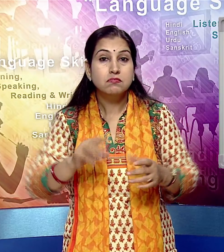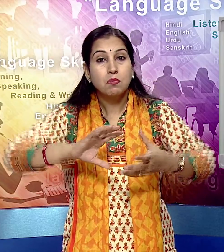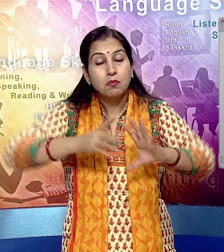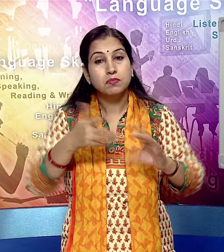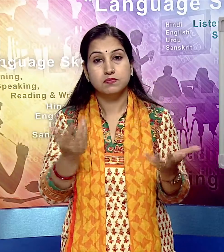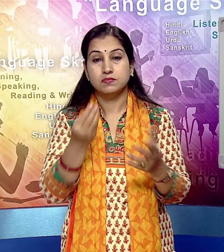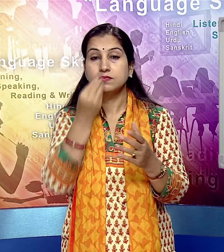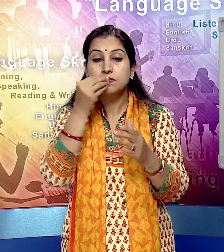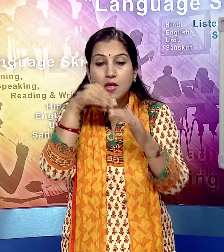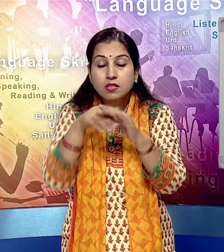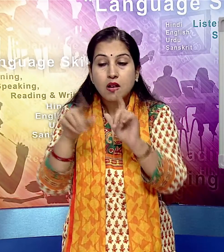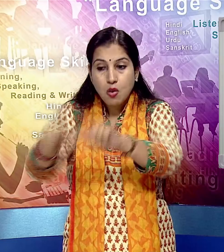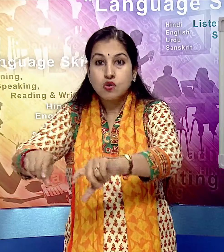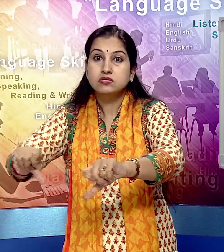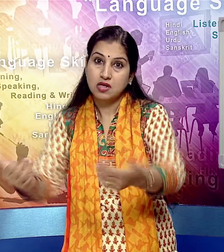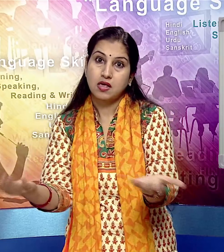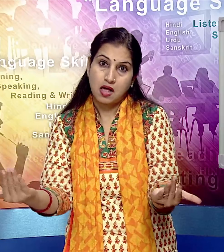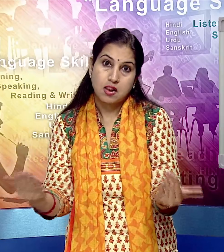nutrient loss can occur.